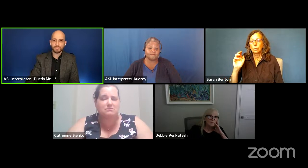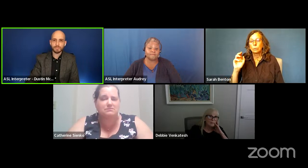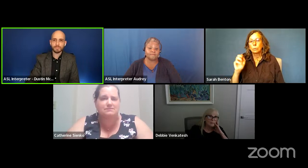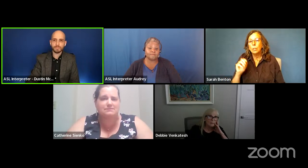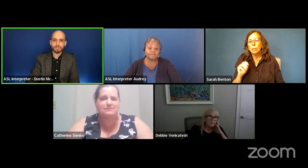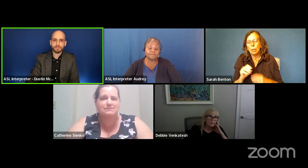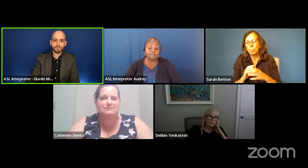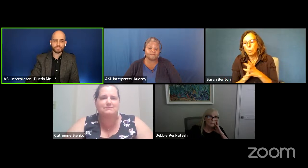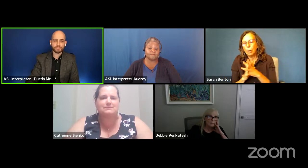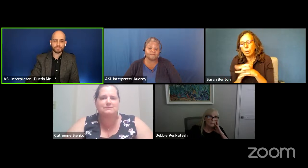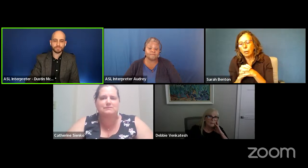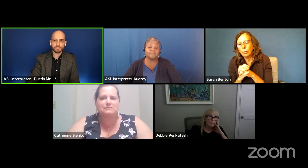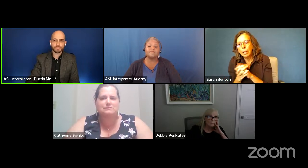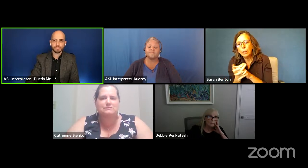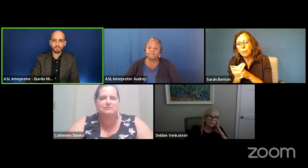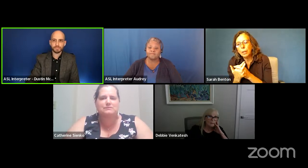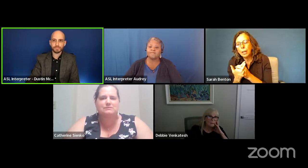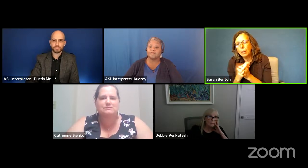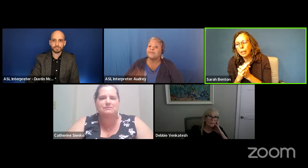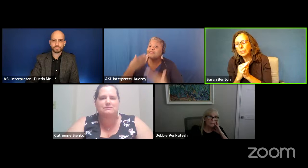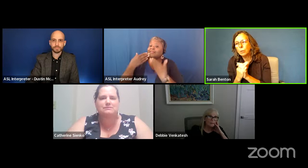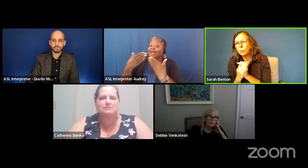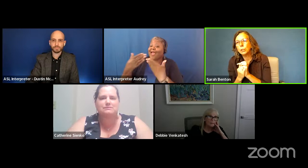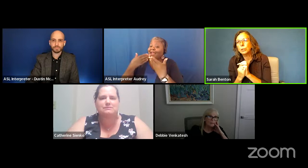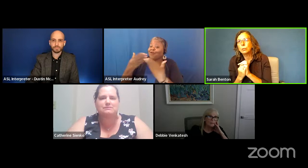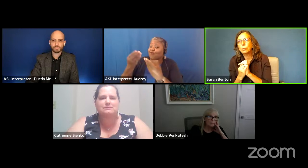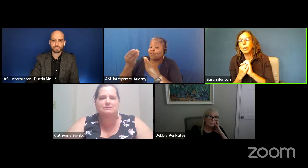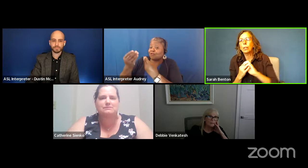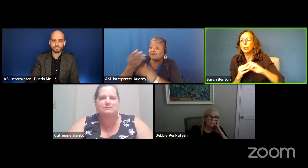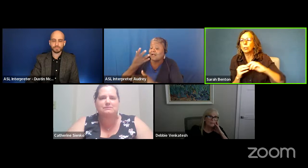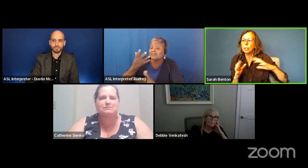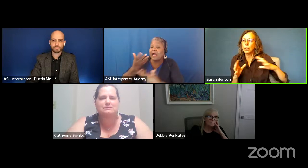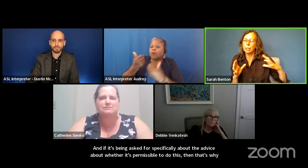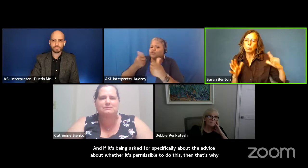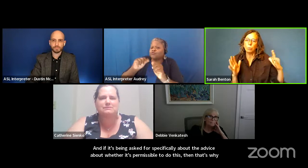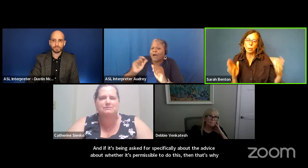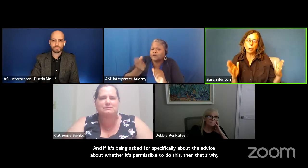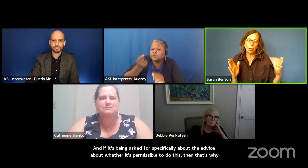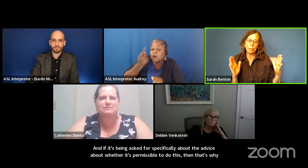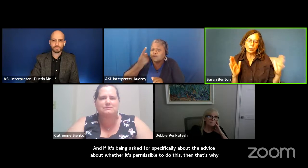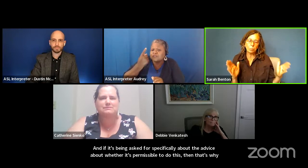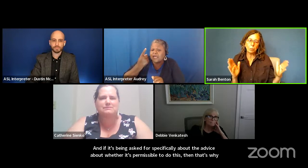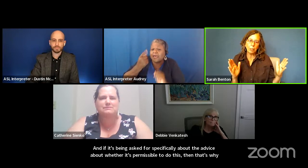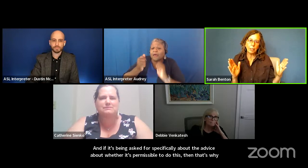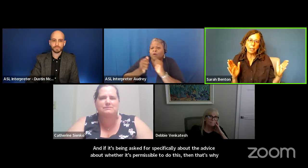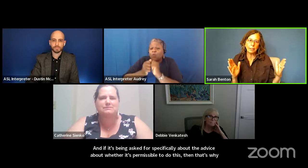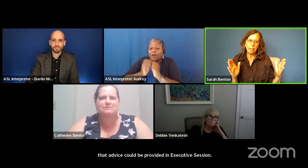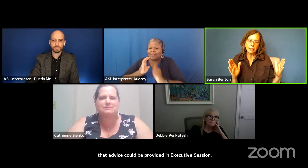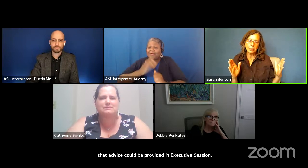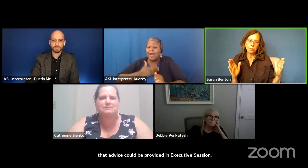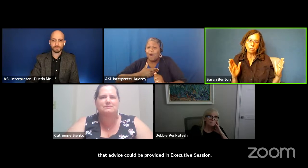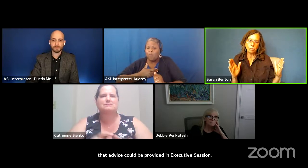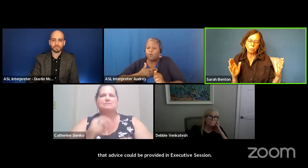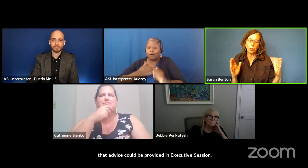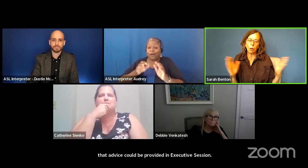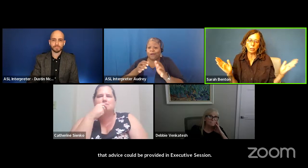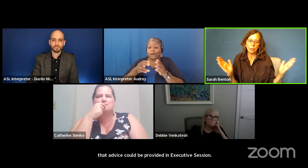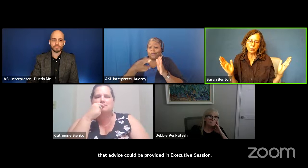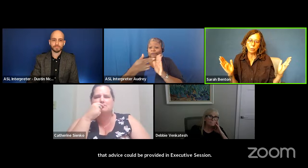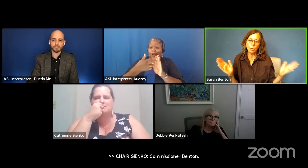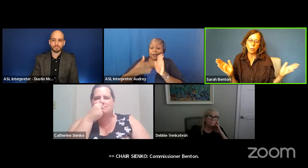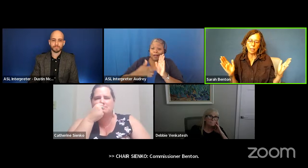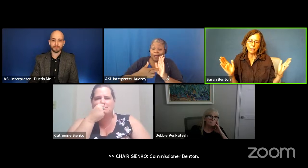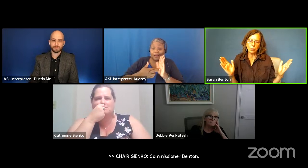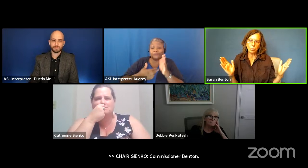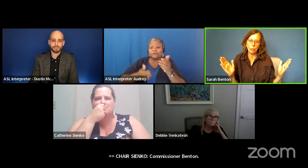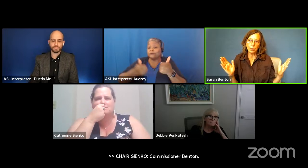Commissioner Benton? Thank you for that. I guess I was just trying to understand with our disciplinary guidelines, regardless